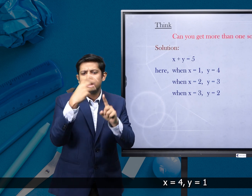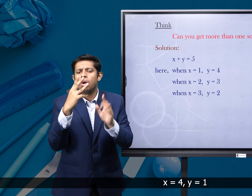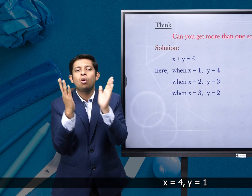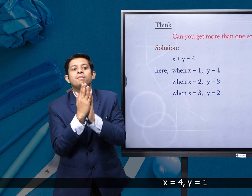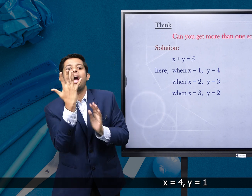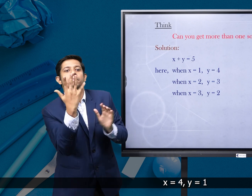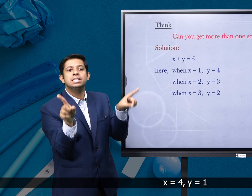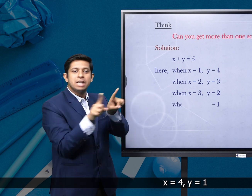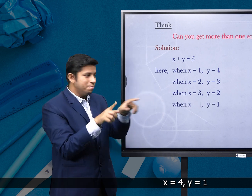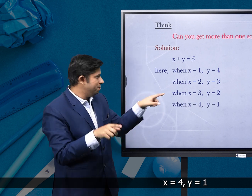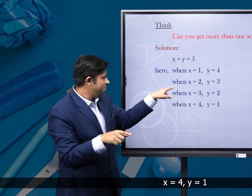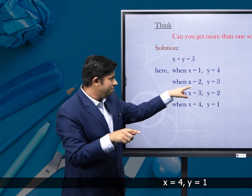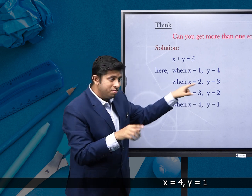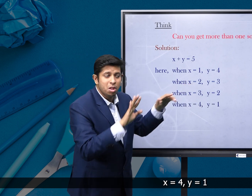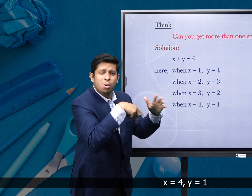x equals to 4 and y equals to 1,